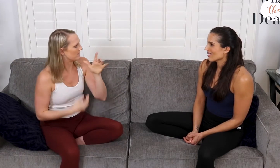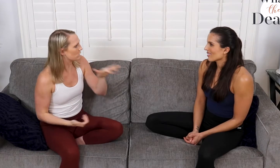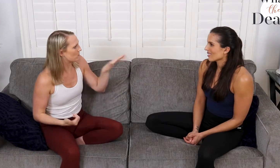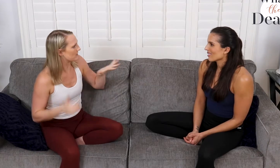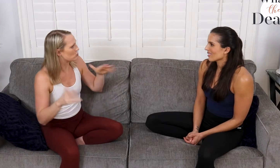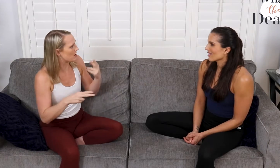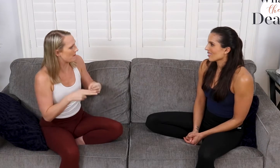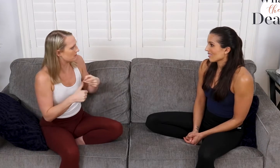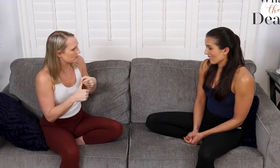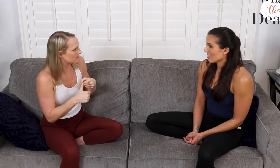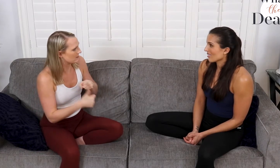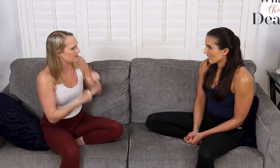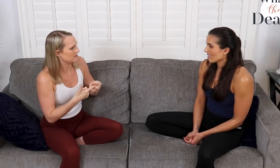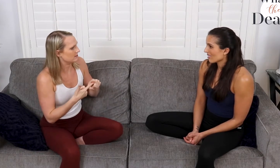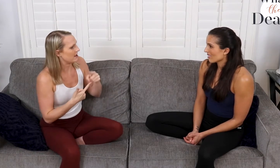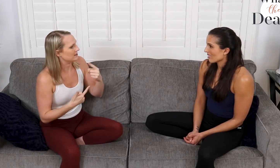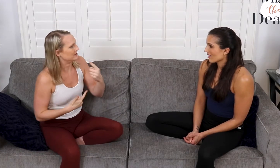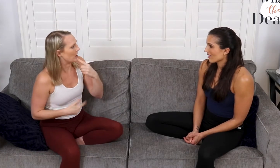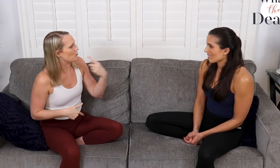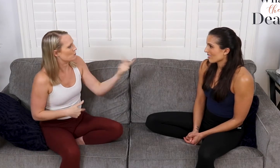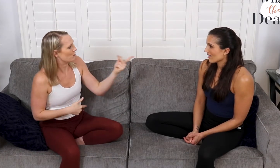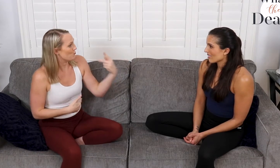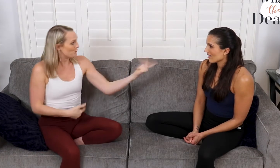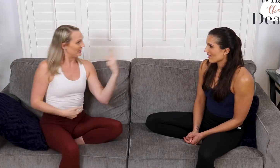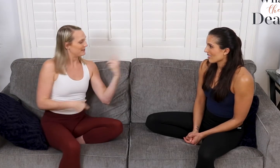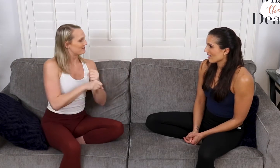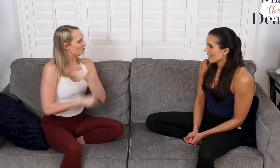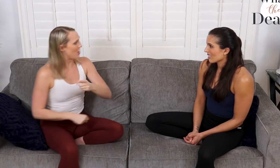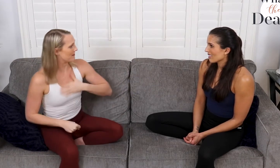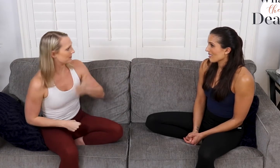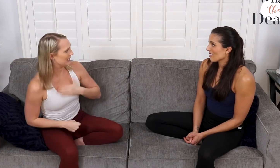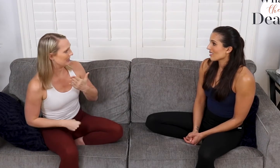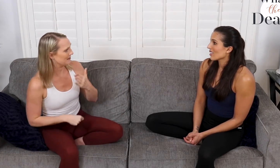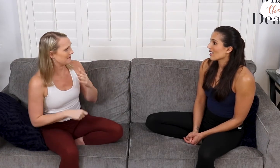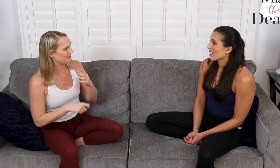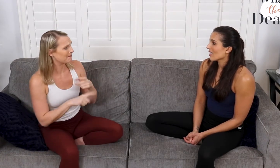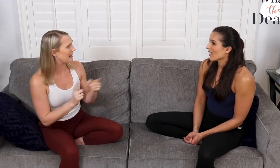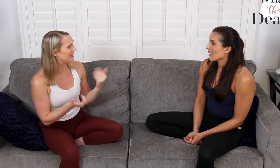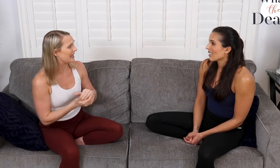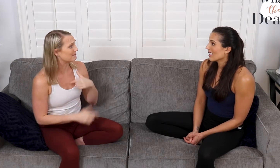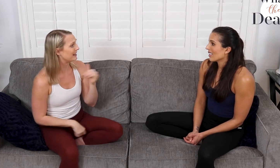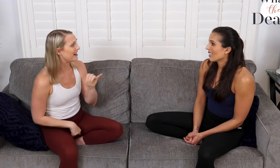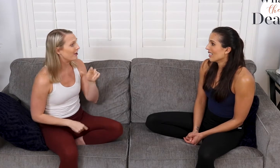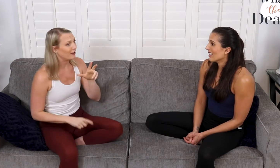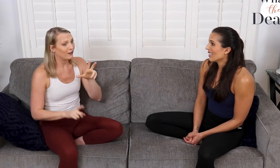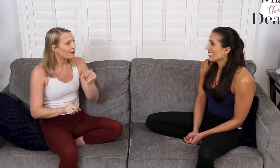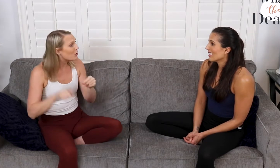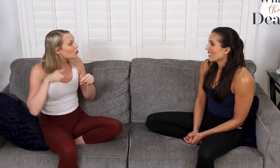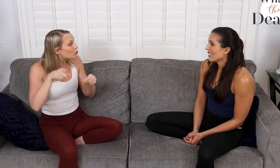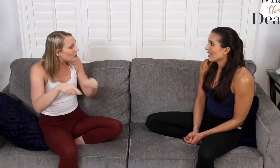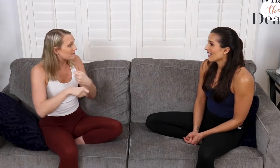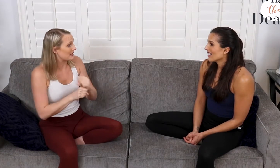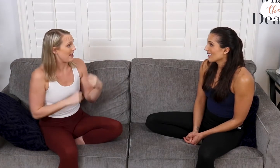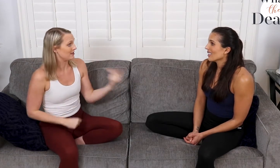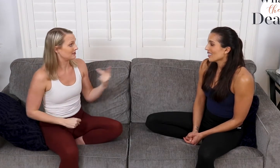general population. It's always the little things that hearing people invest time for, deaf people, it means so much to them, more than they could